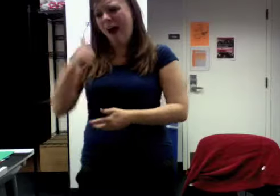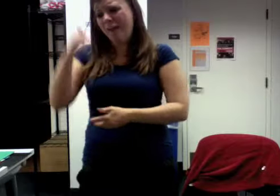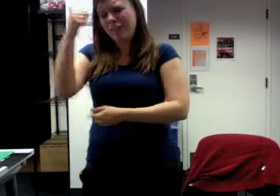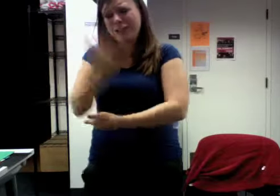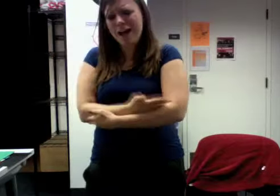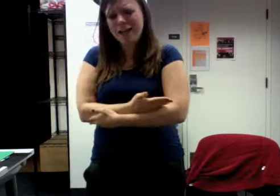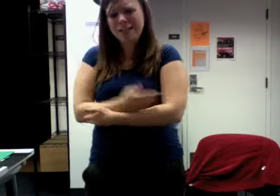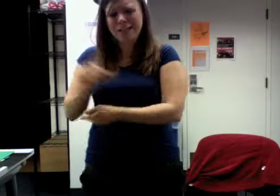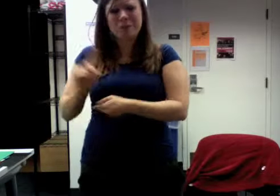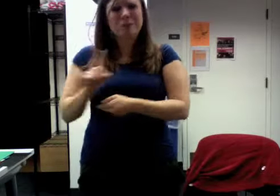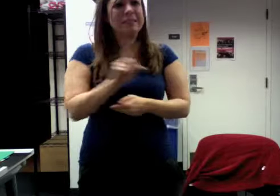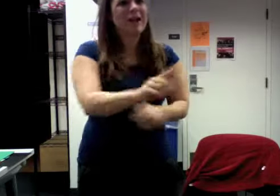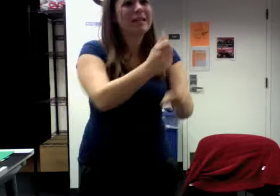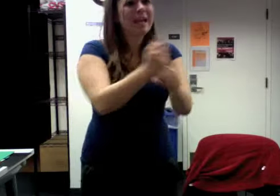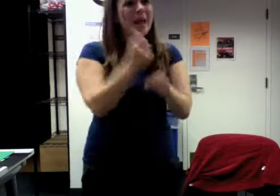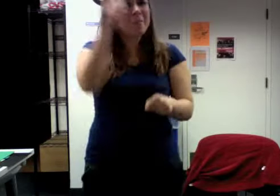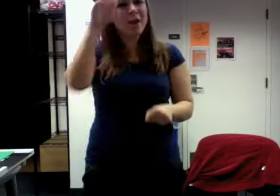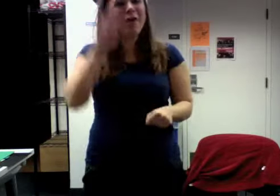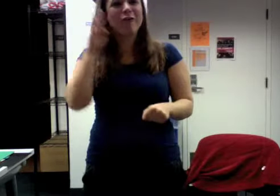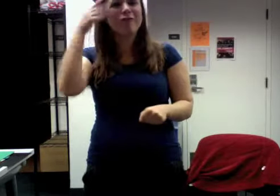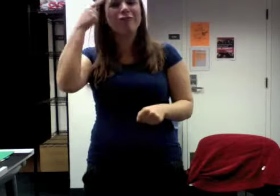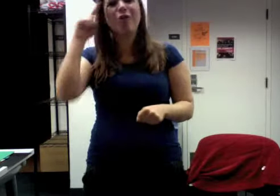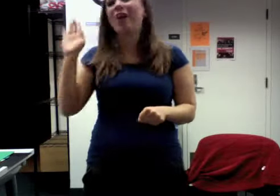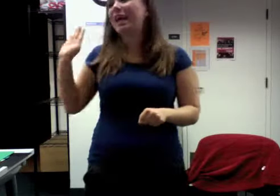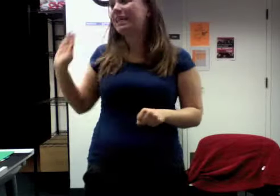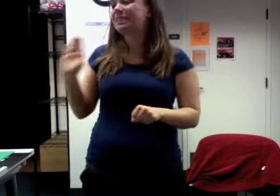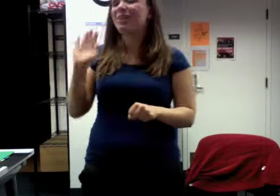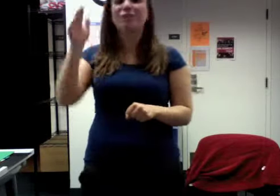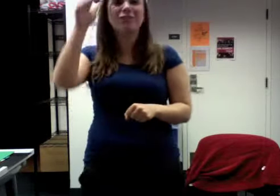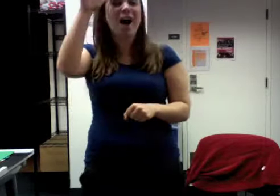like, oh, this is terrible.